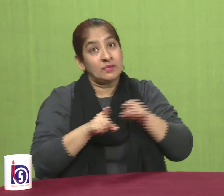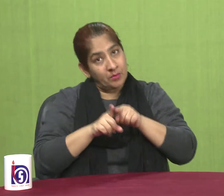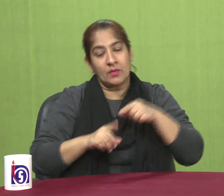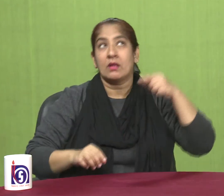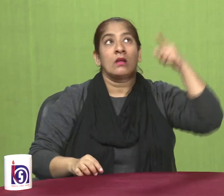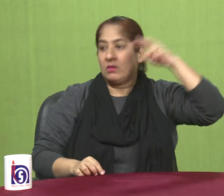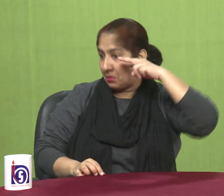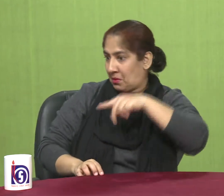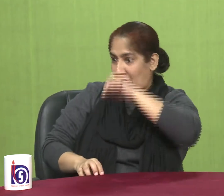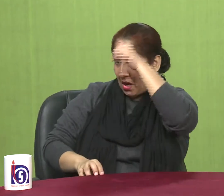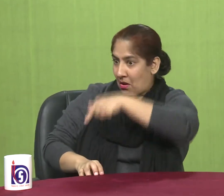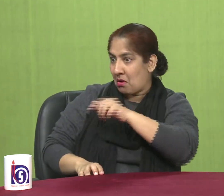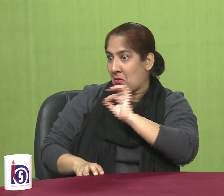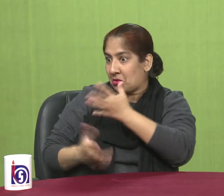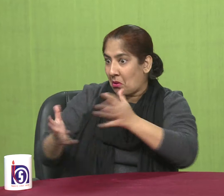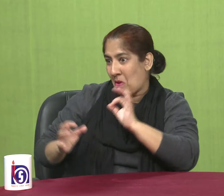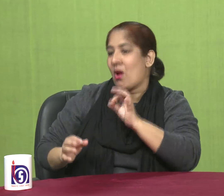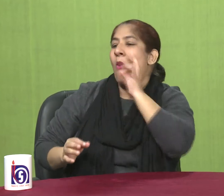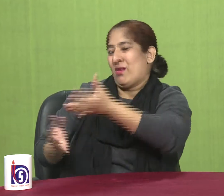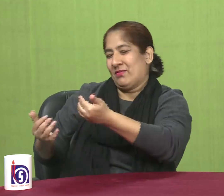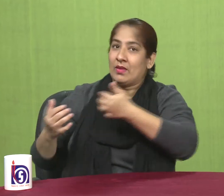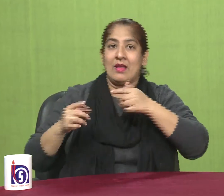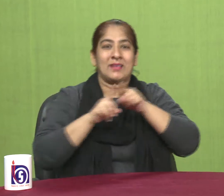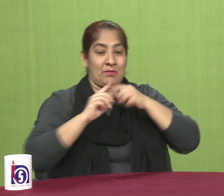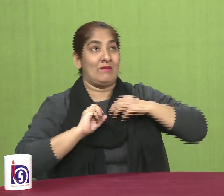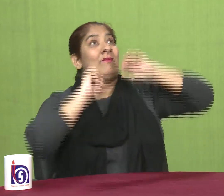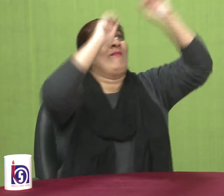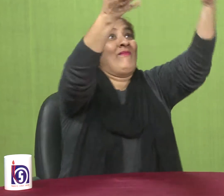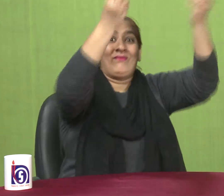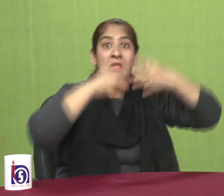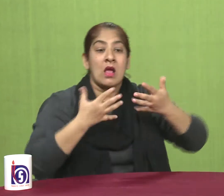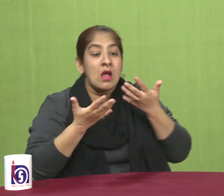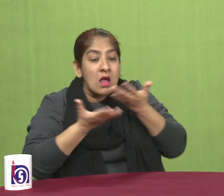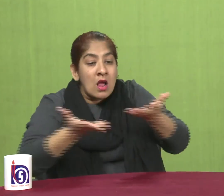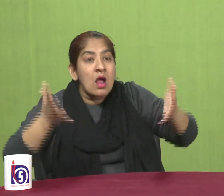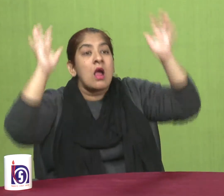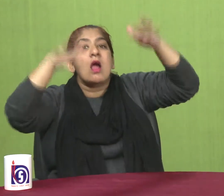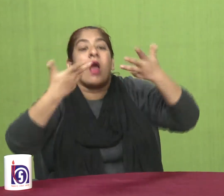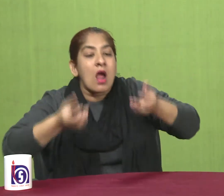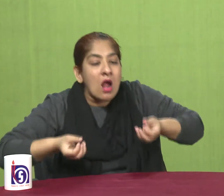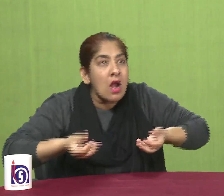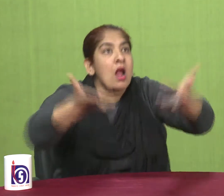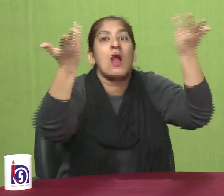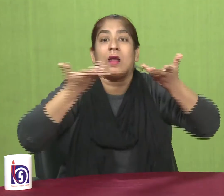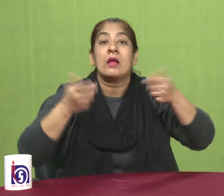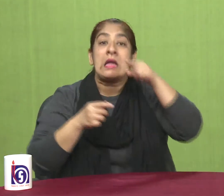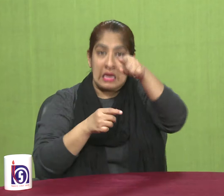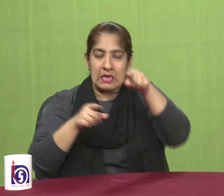at the products outside the country and we like it, we order it in bulk. So similarly, import and